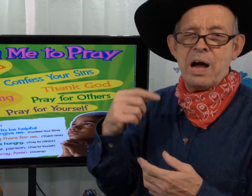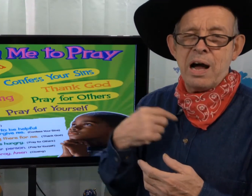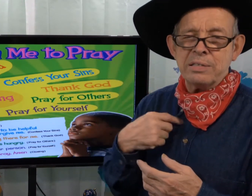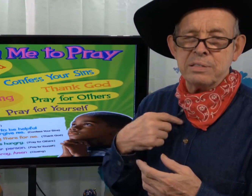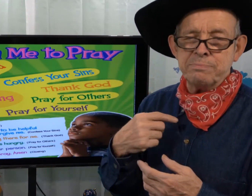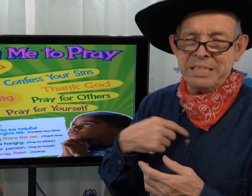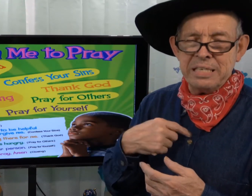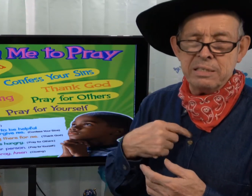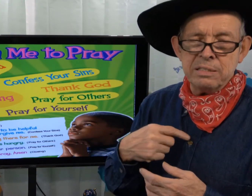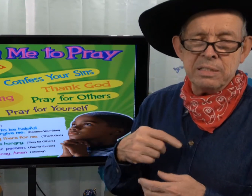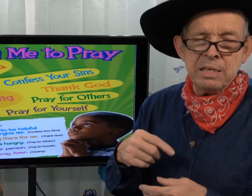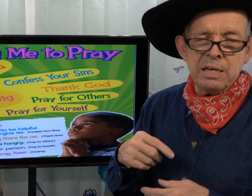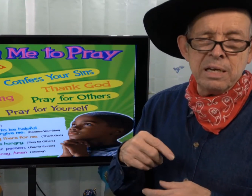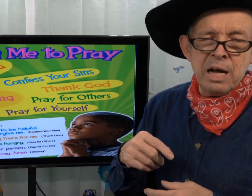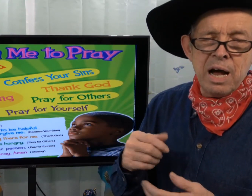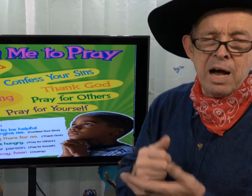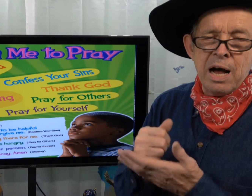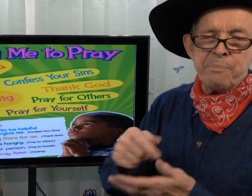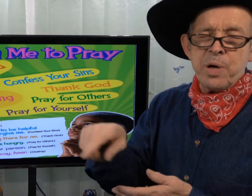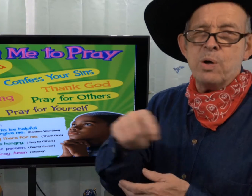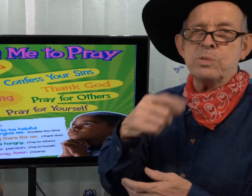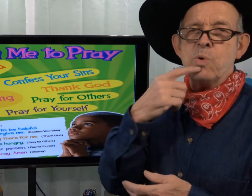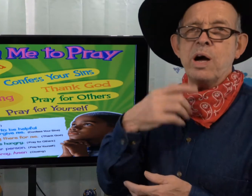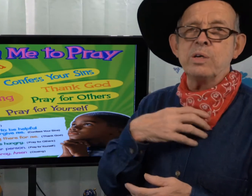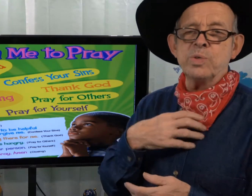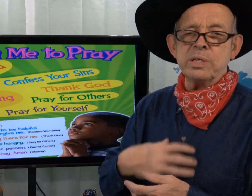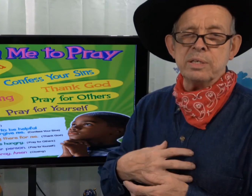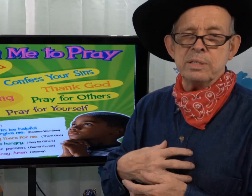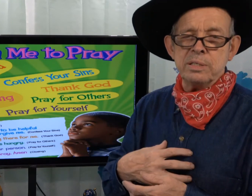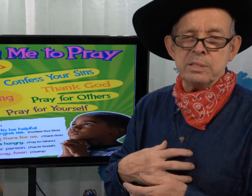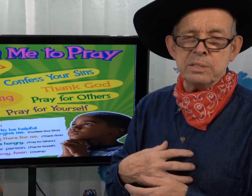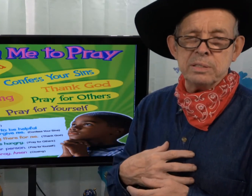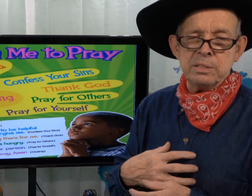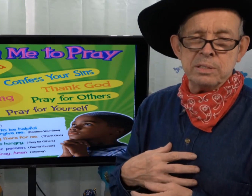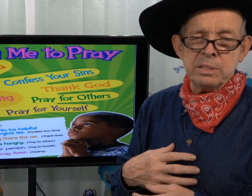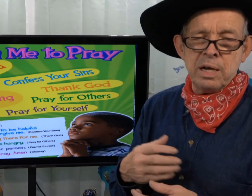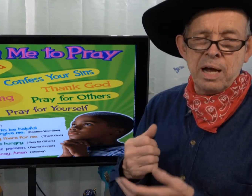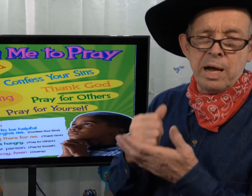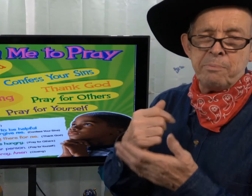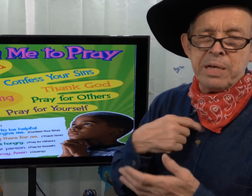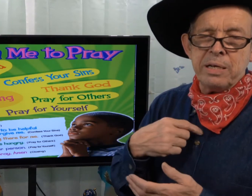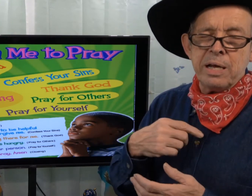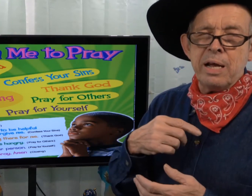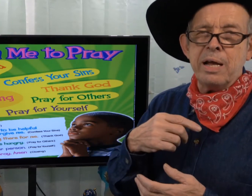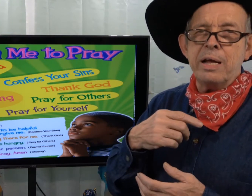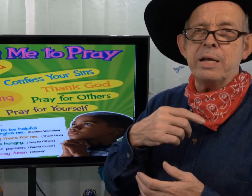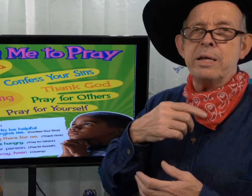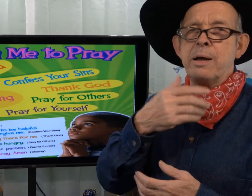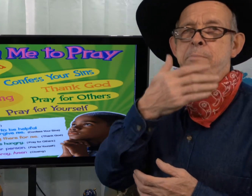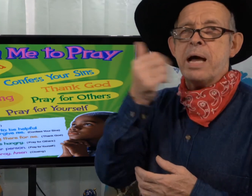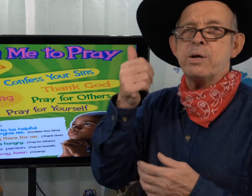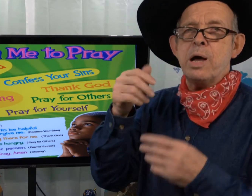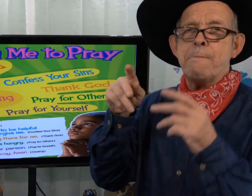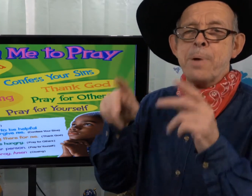us, me. Help those who are hungry. Help me a better